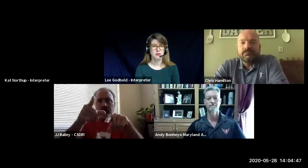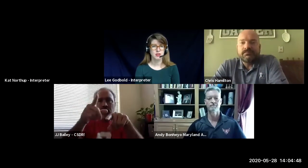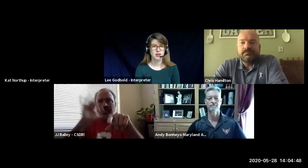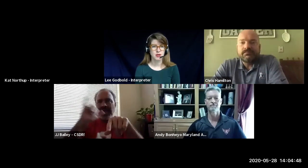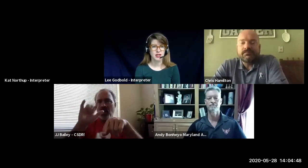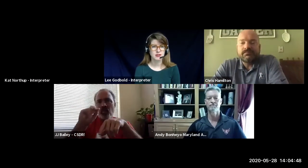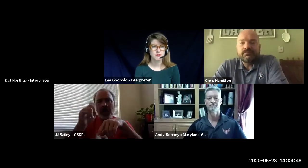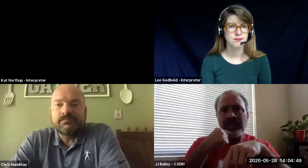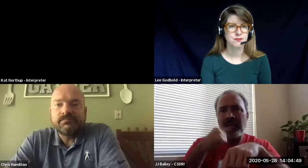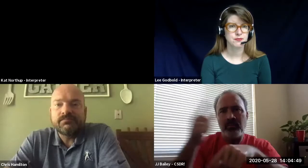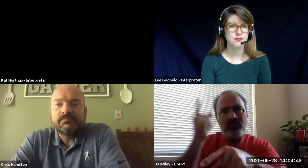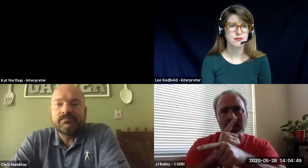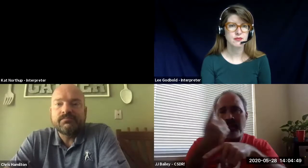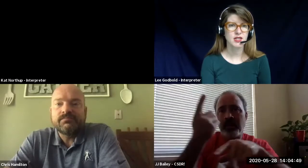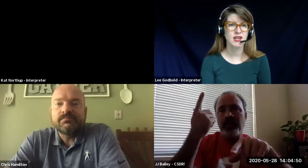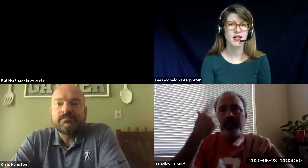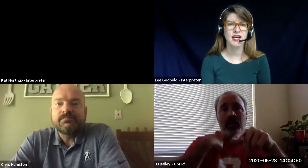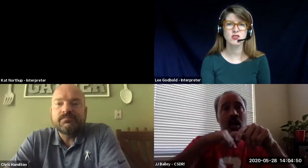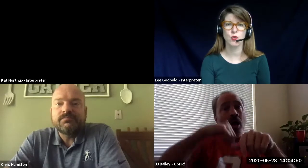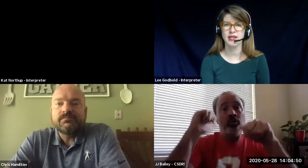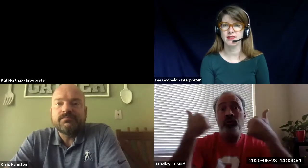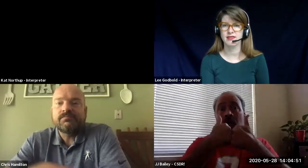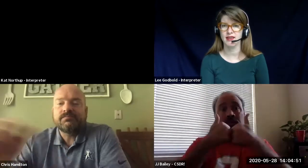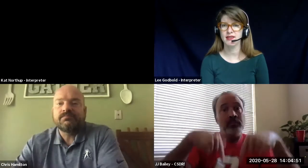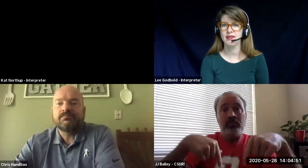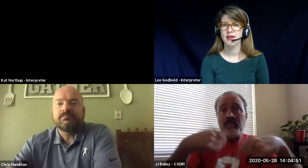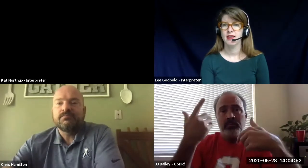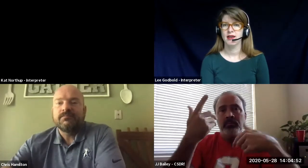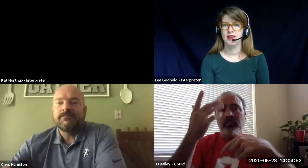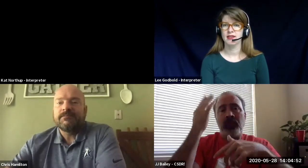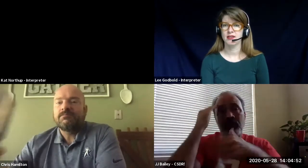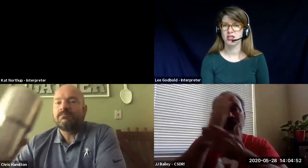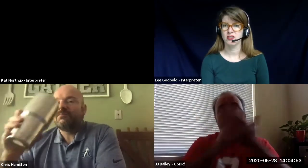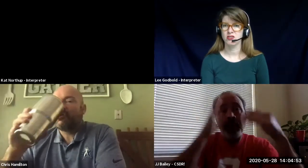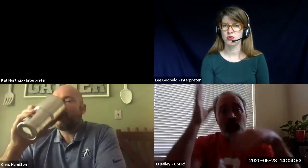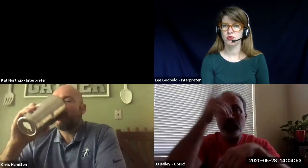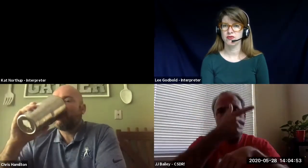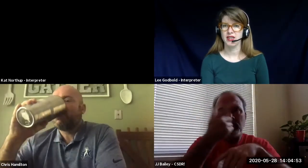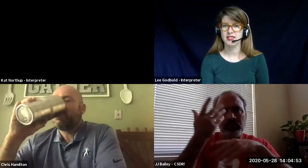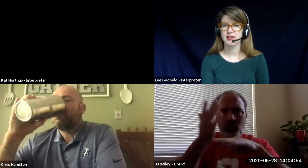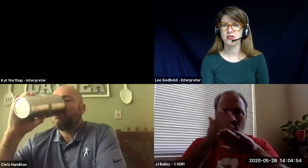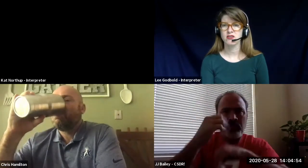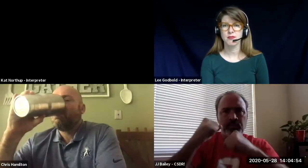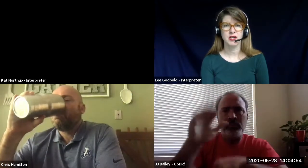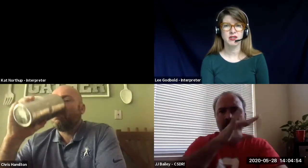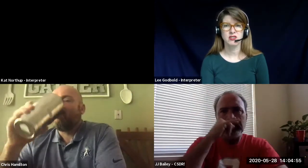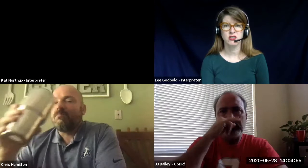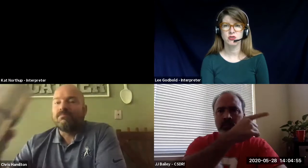big impact. As Wade said, another challenge in which we're facing, there's some parents who